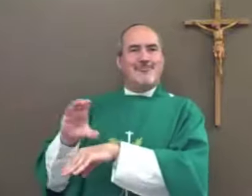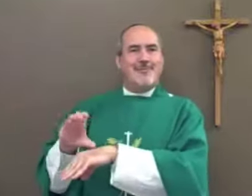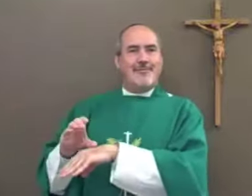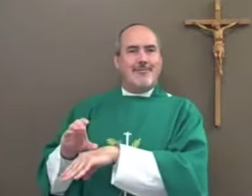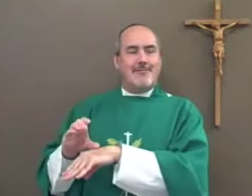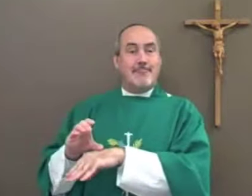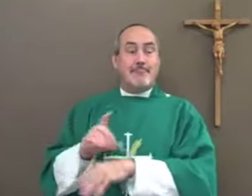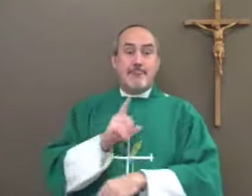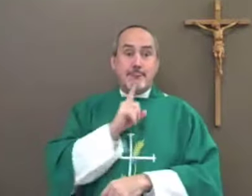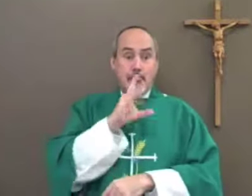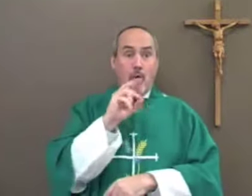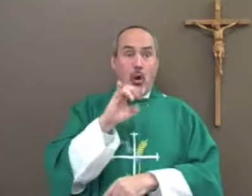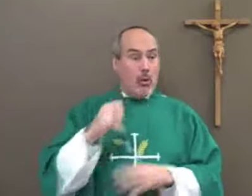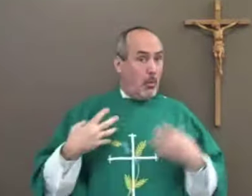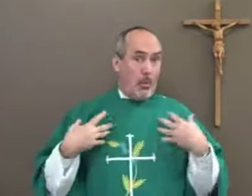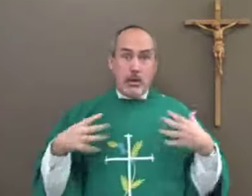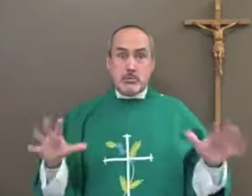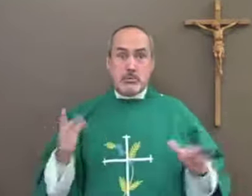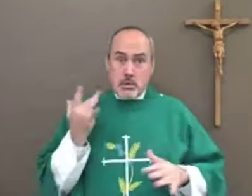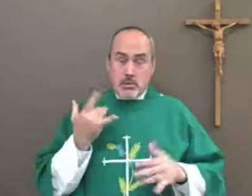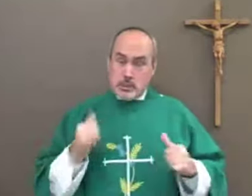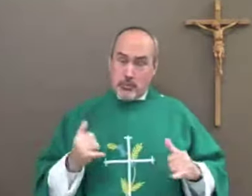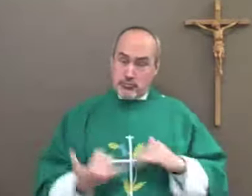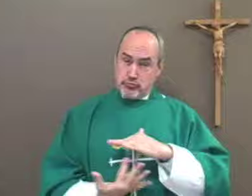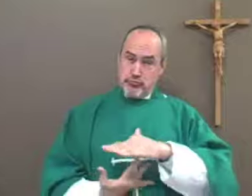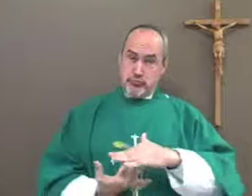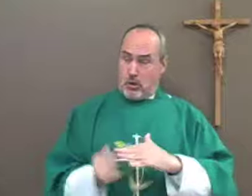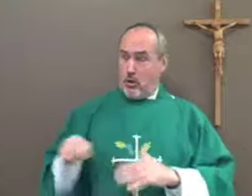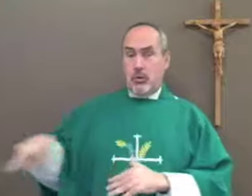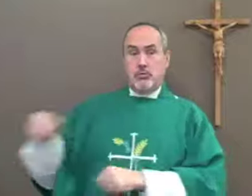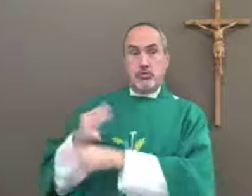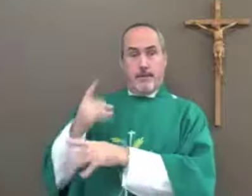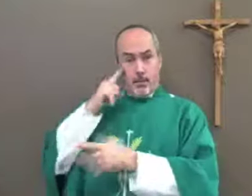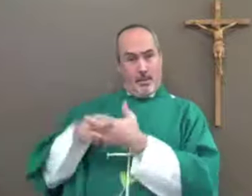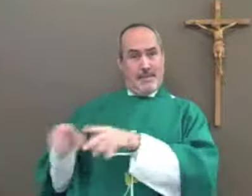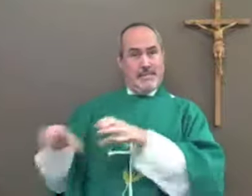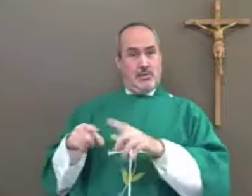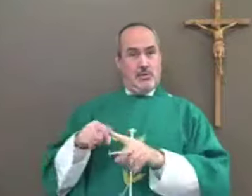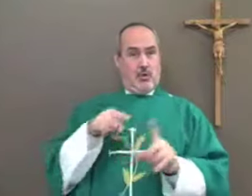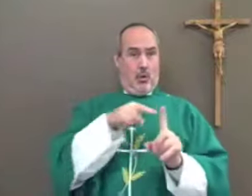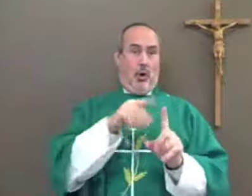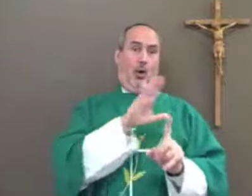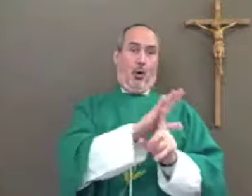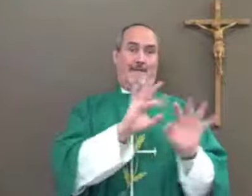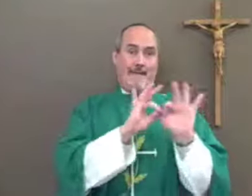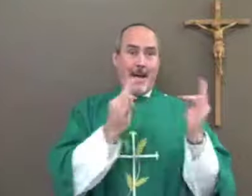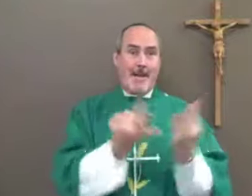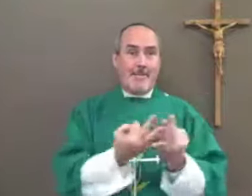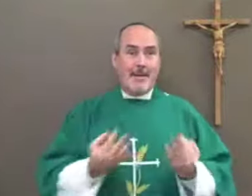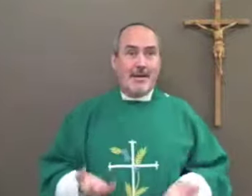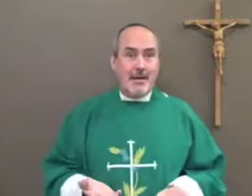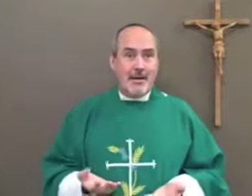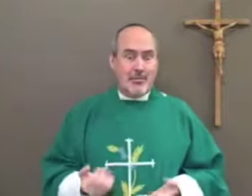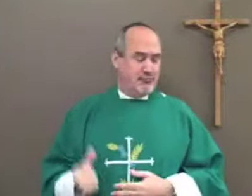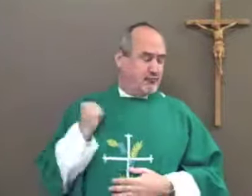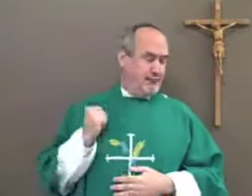come speak at their churches, but because she was so angry for what they had done to her family and to many of